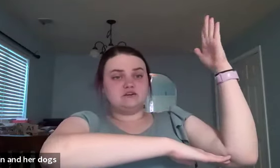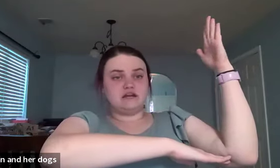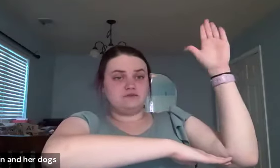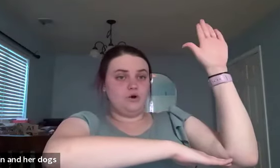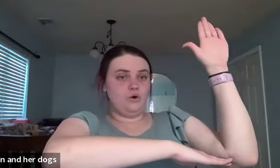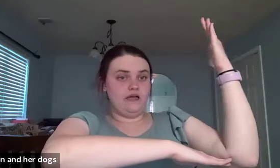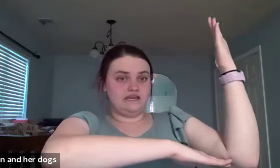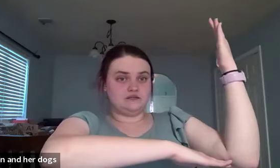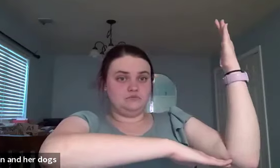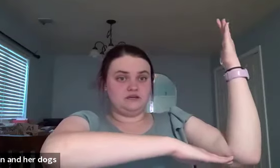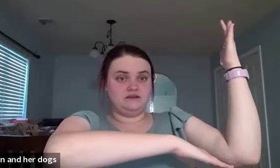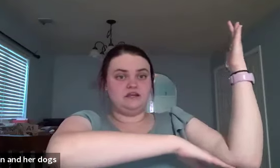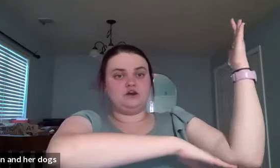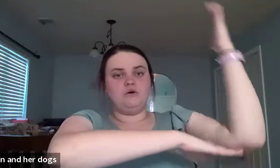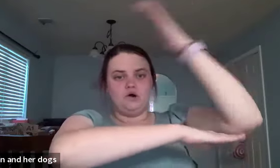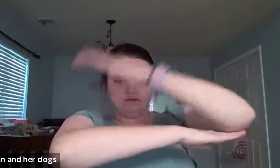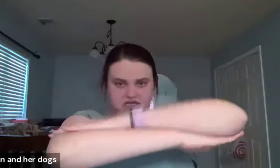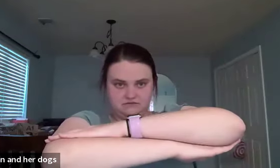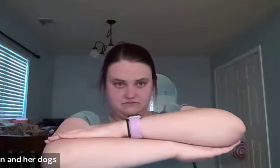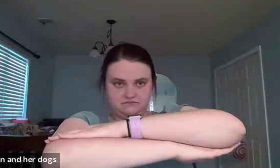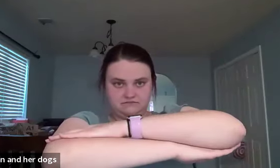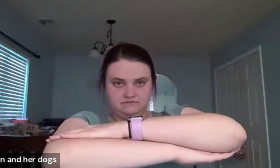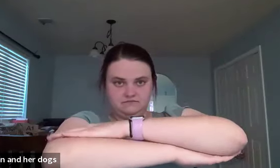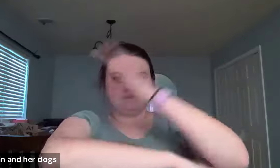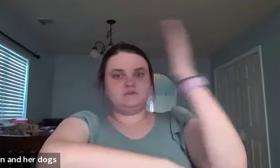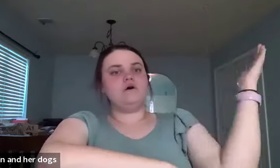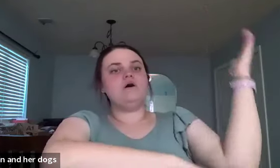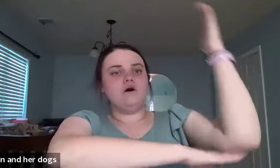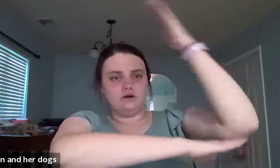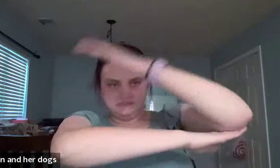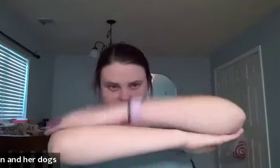you're going to have your whole hand open and go all day. All day.